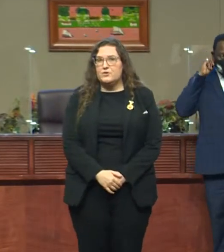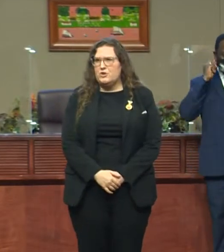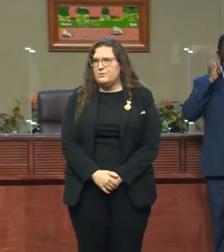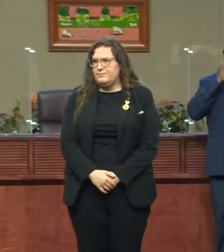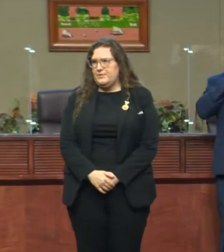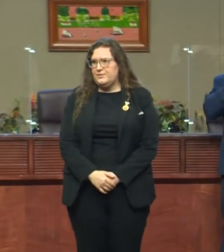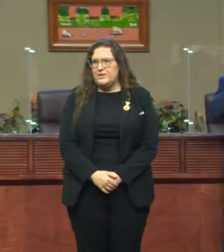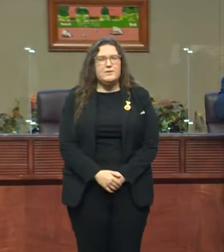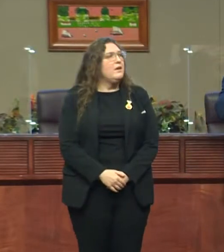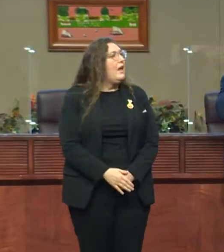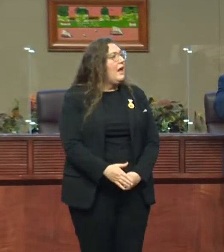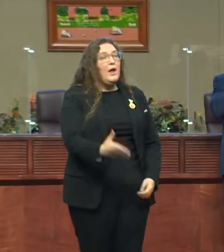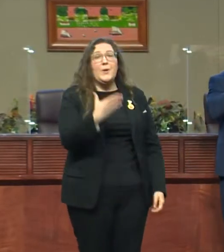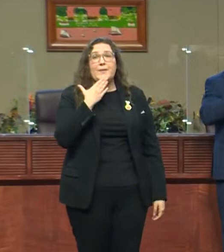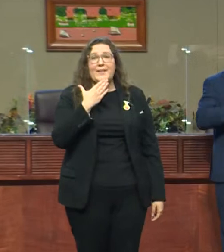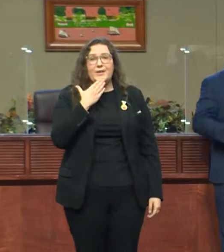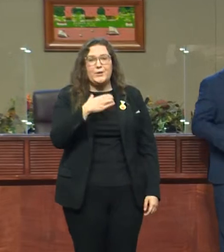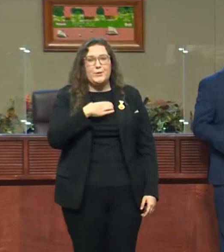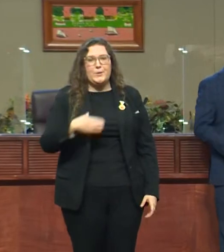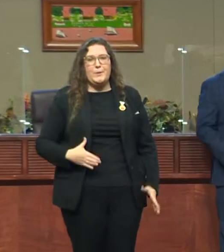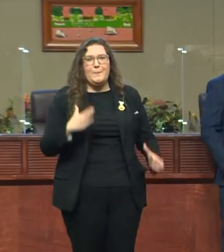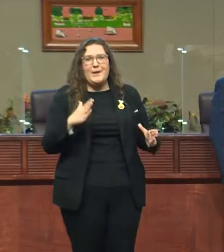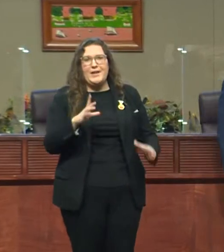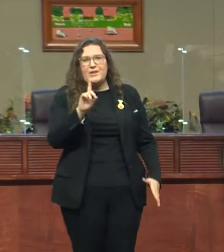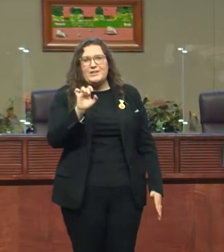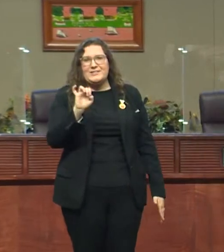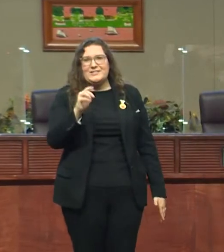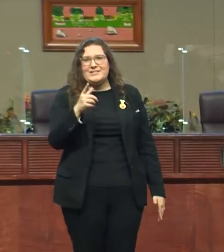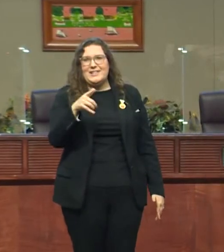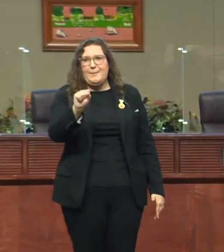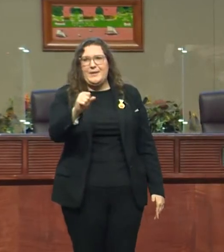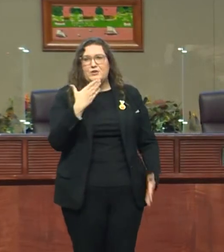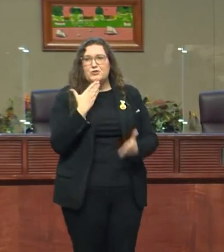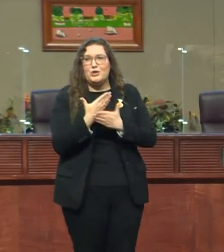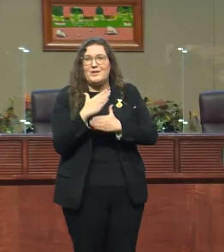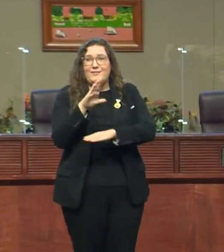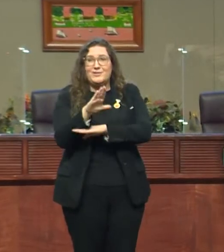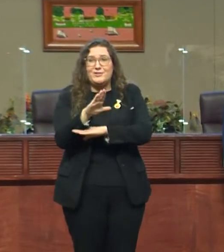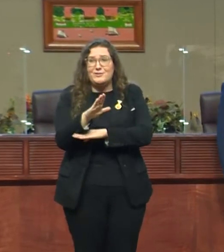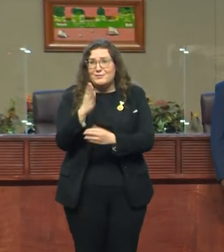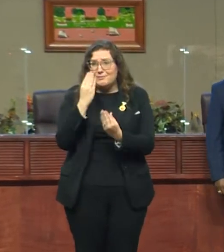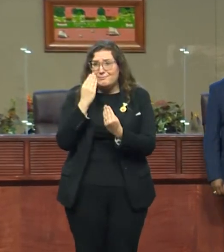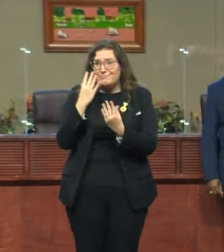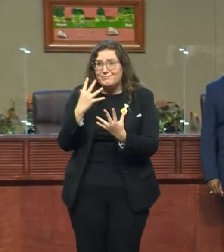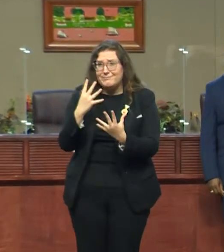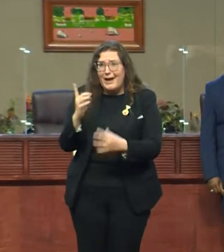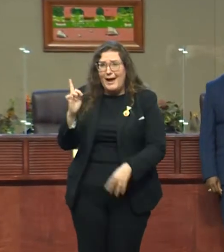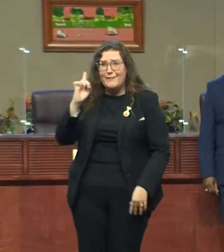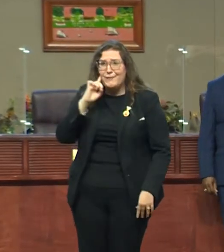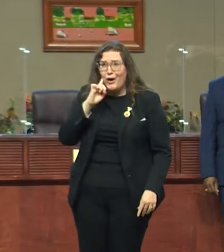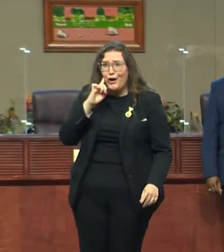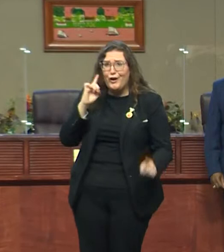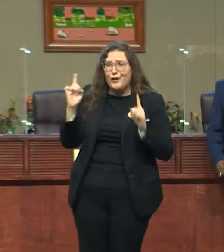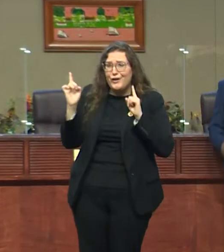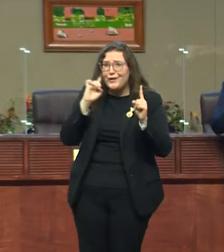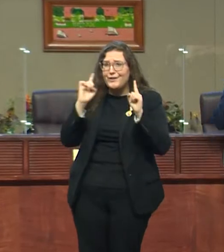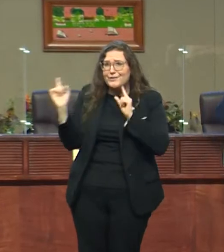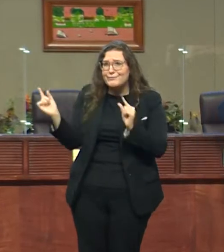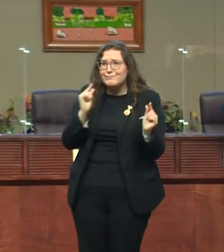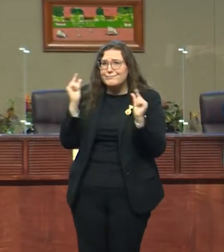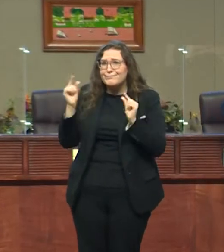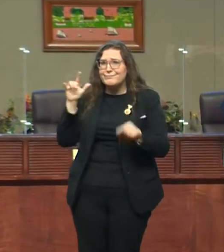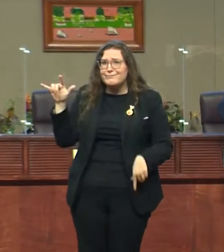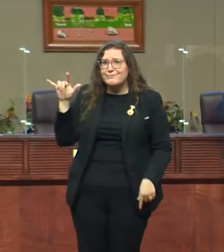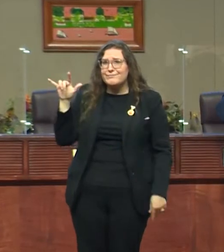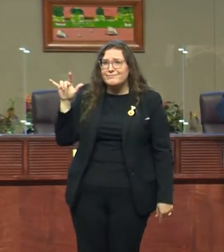Thank you, Mayor Demings. Good afternoon. I have not heard anything about a travel ban. There's been a lot of discussion. There's a Miami